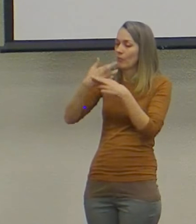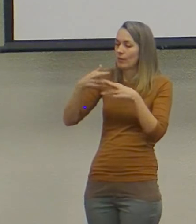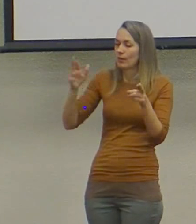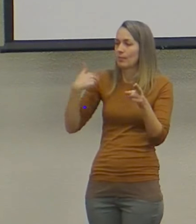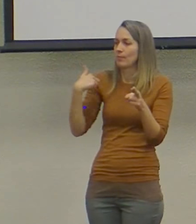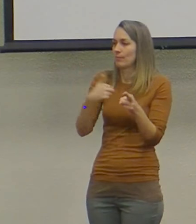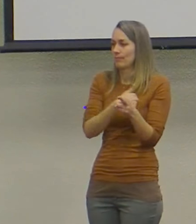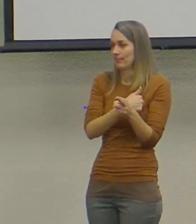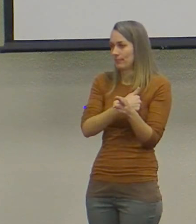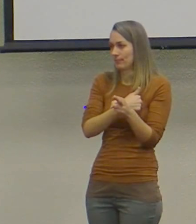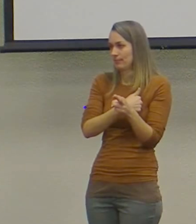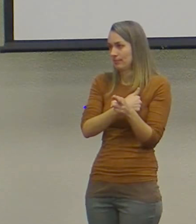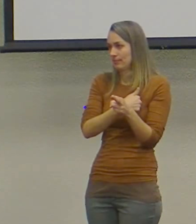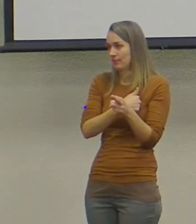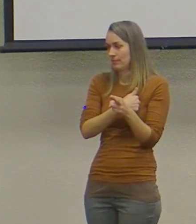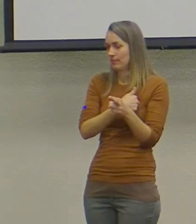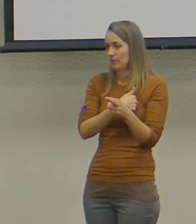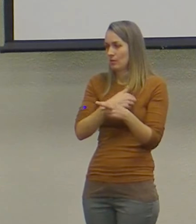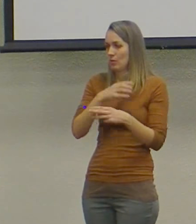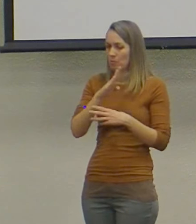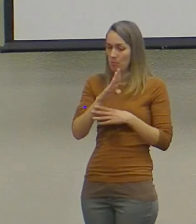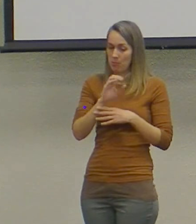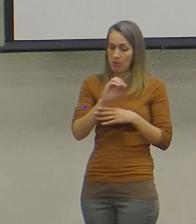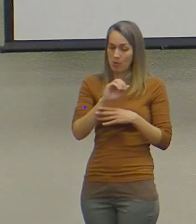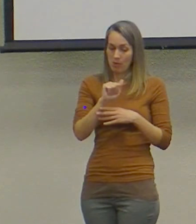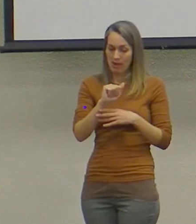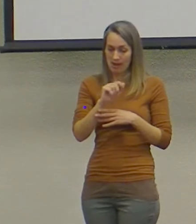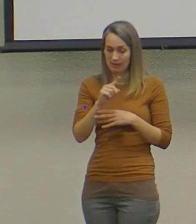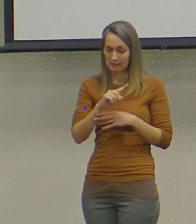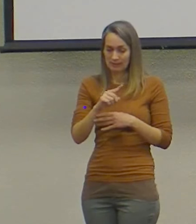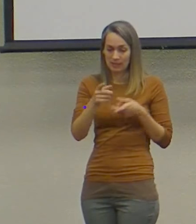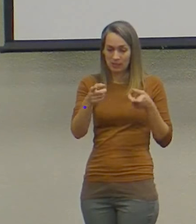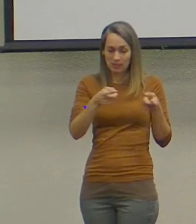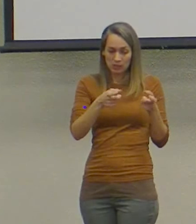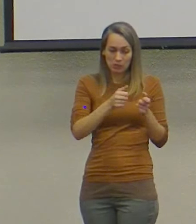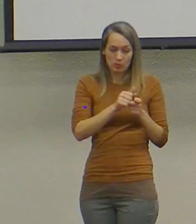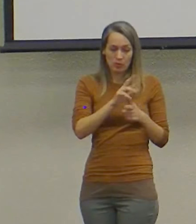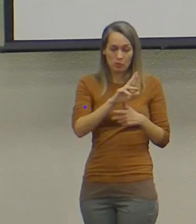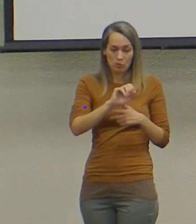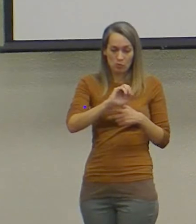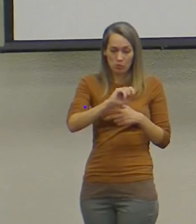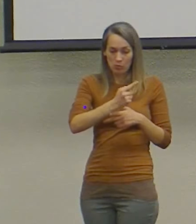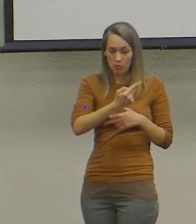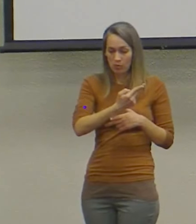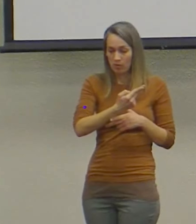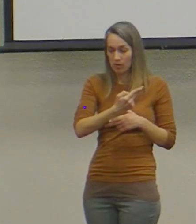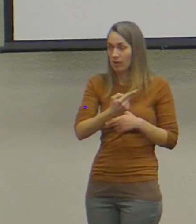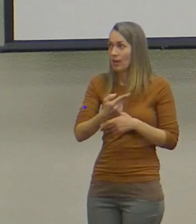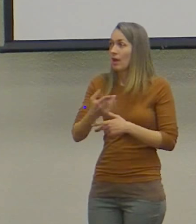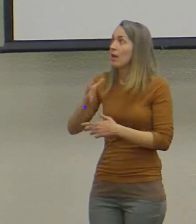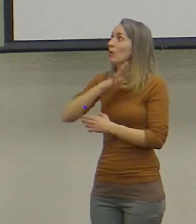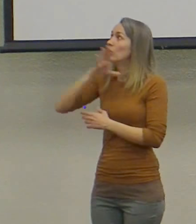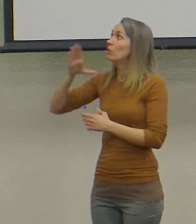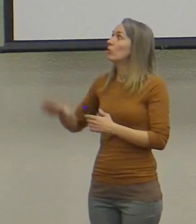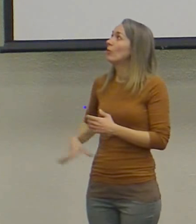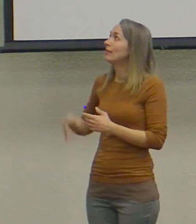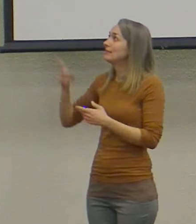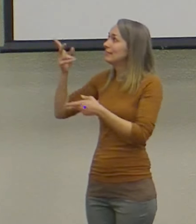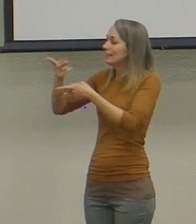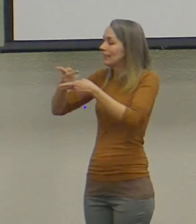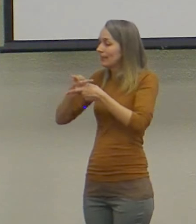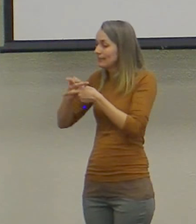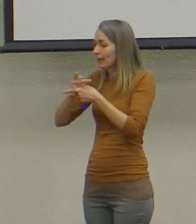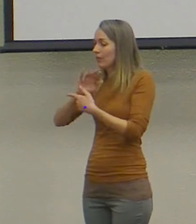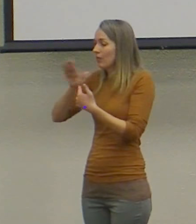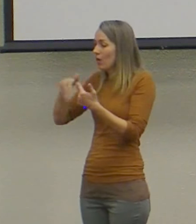us. As Boaz deals with Ruth, so Christ deals with every one of his repentant, believing